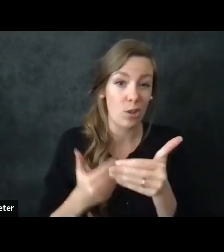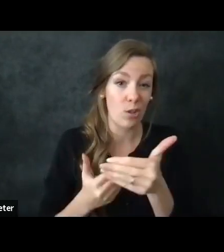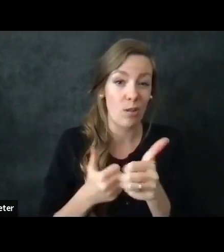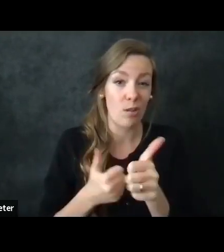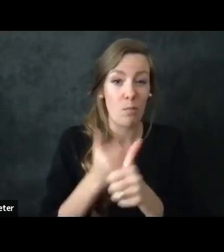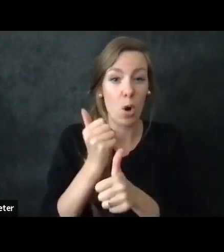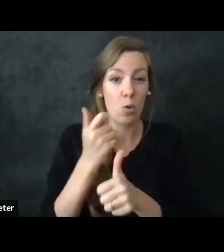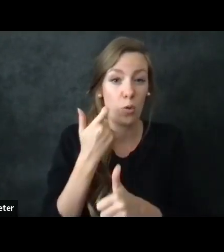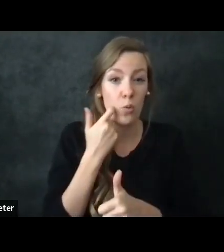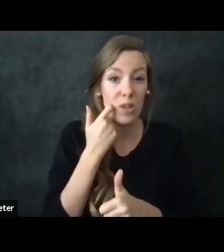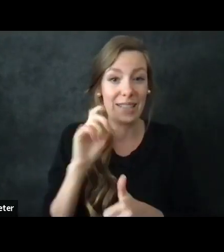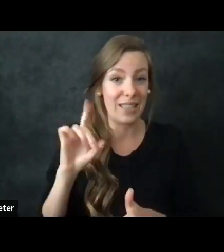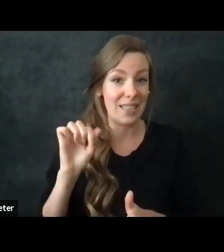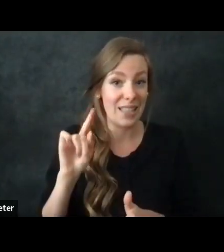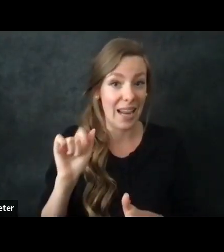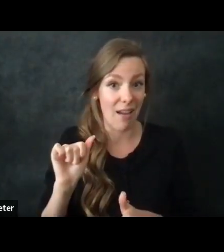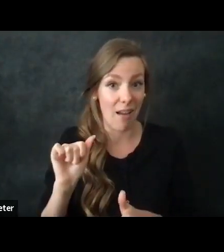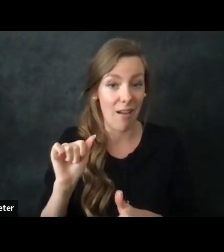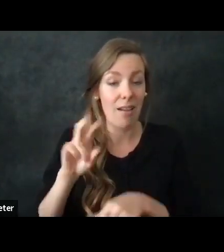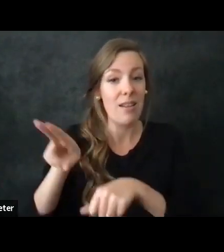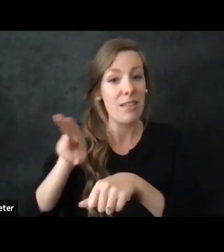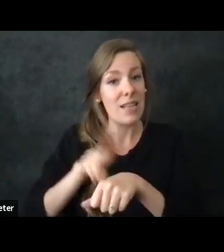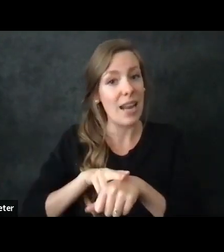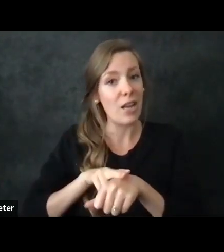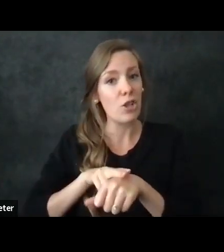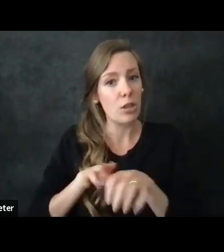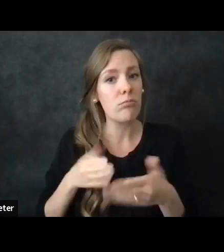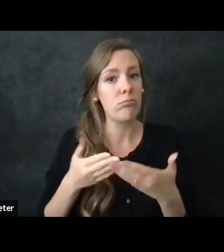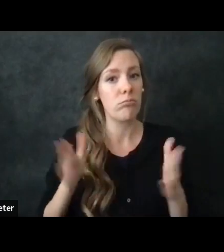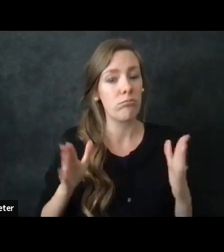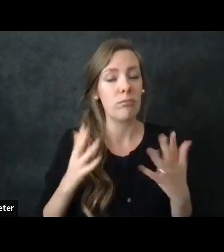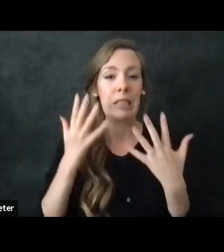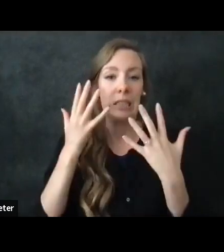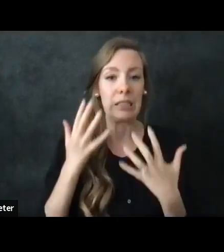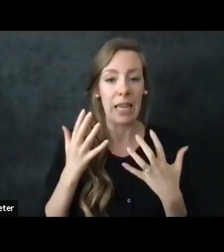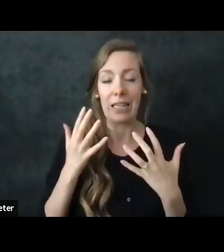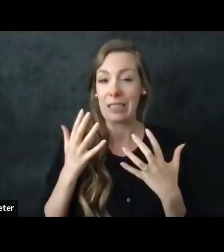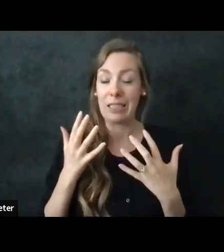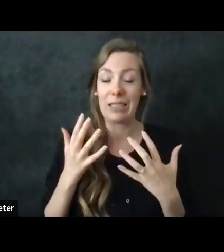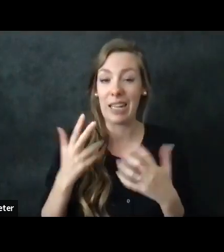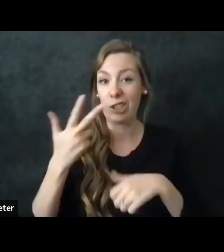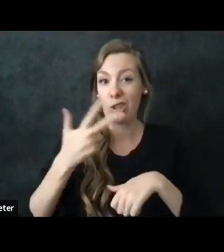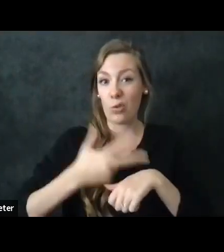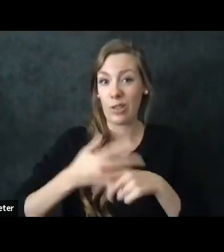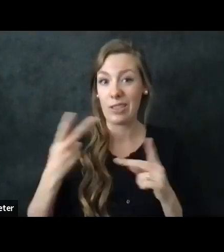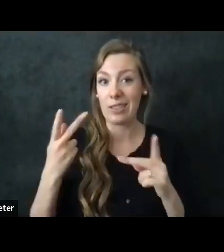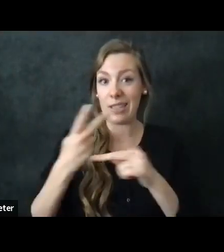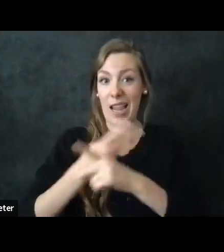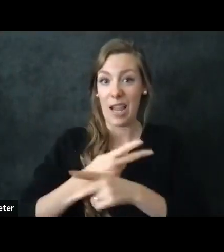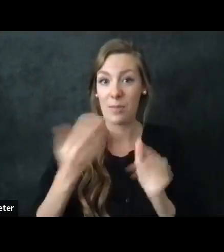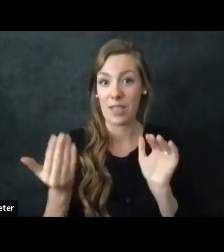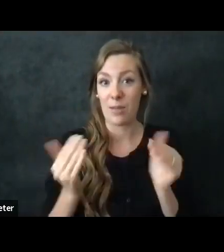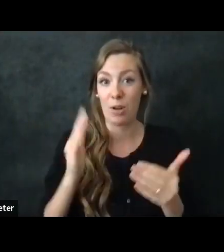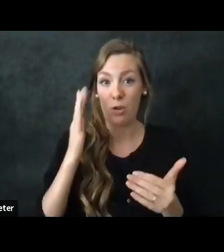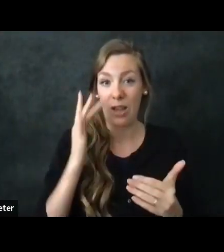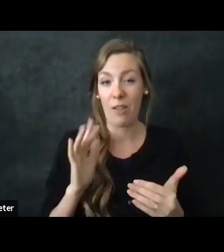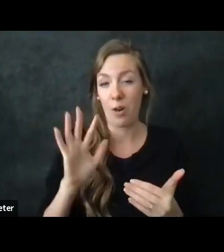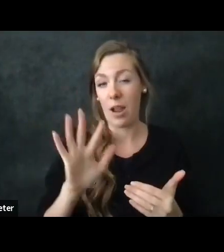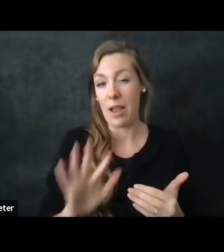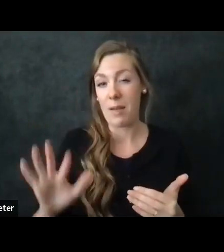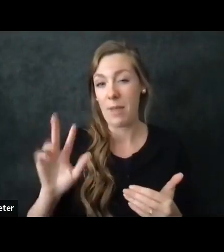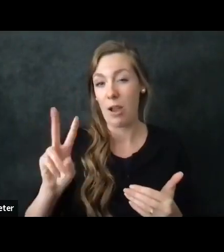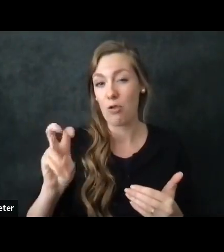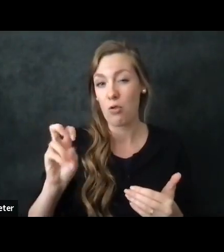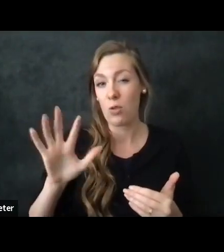even close. The nation as a whole has a case rate, sadly, that is nearly 3 times the rate of California, at about 251